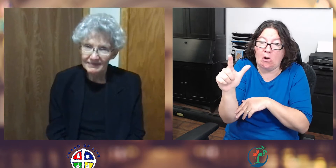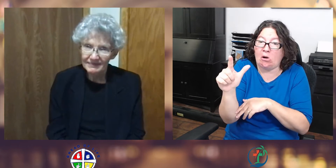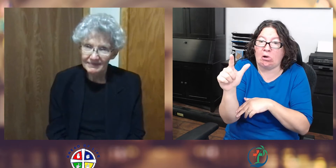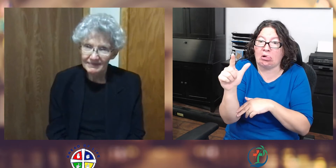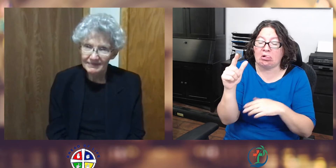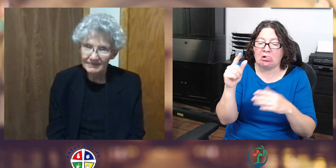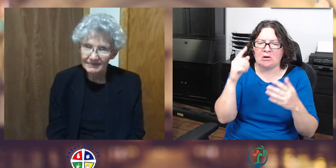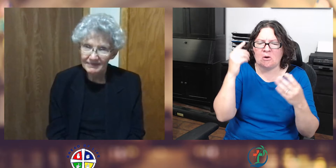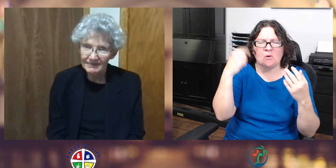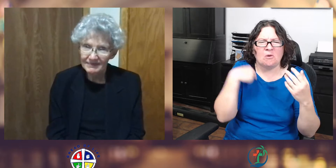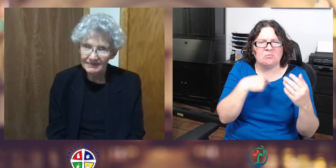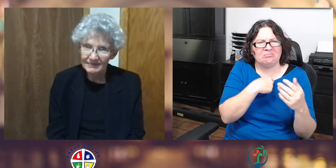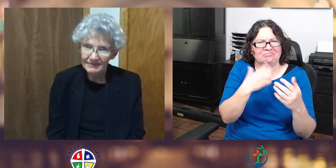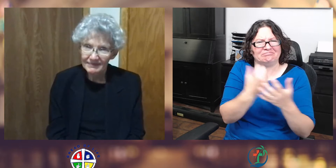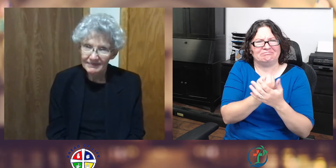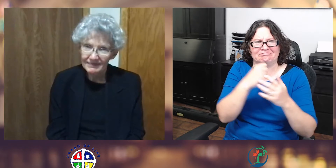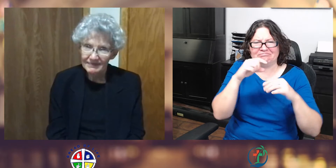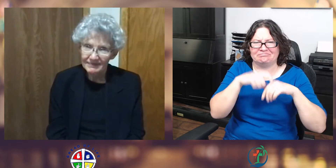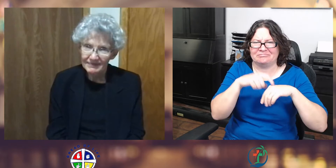of amusement for others.